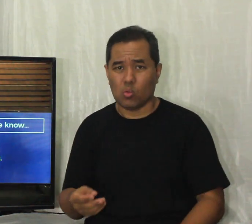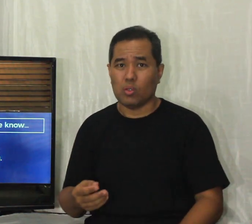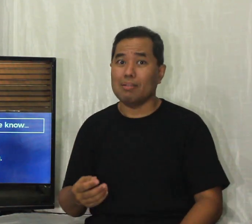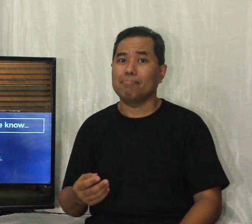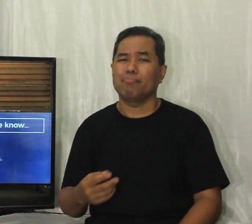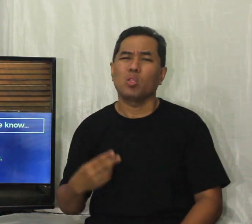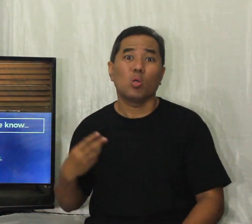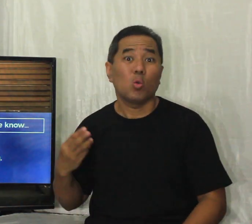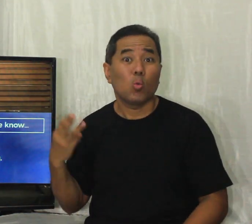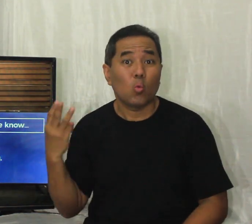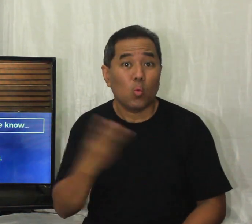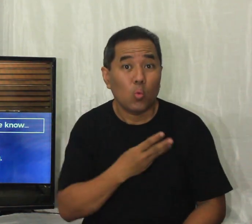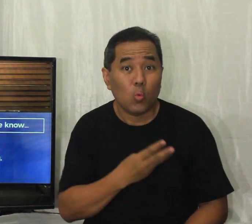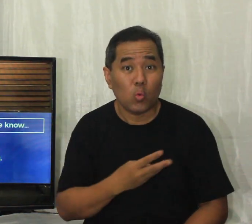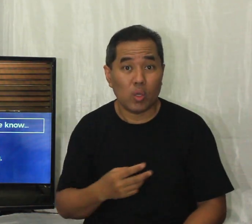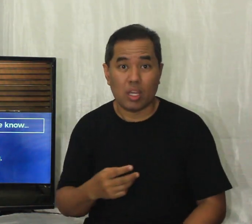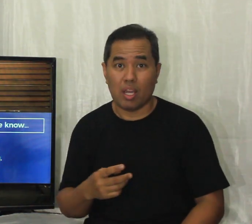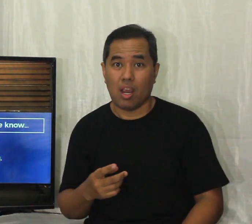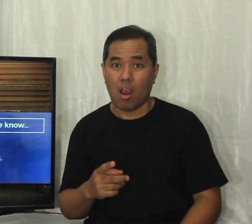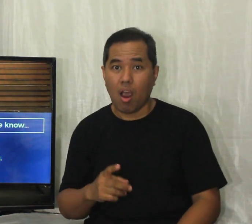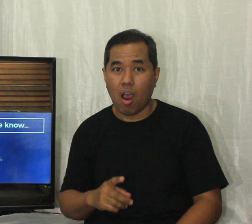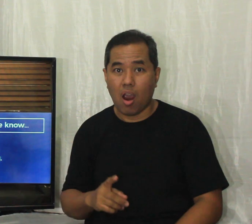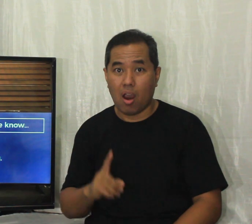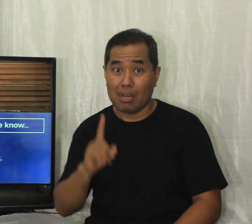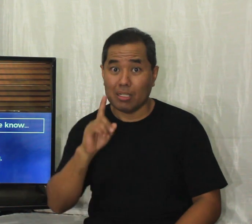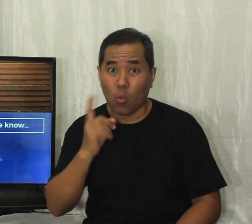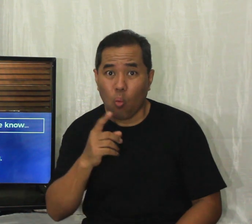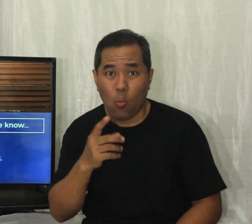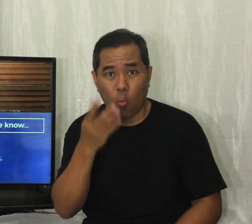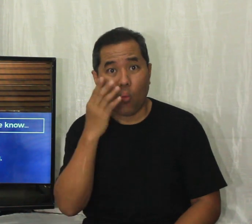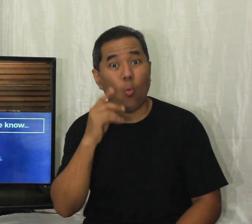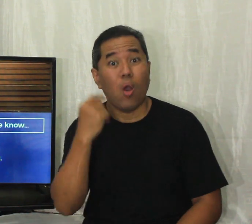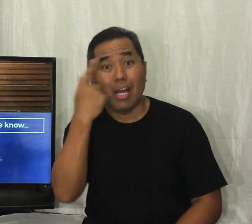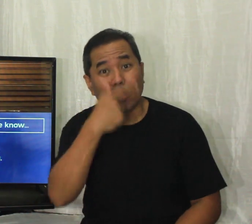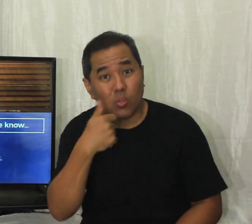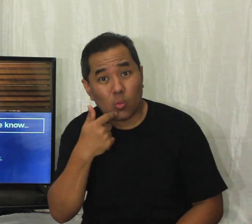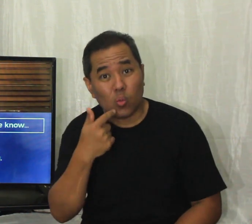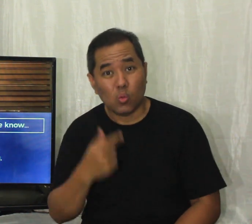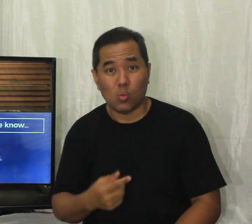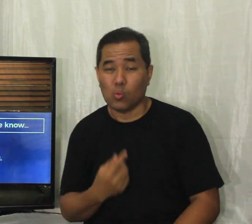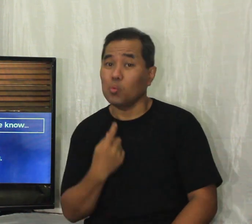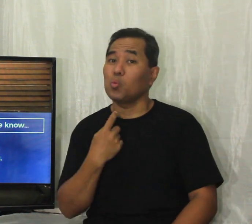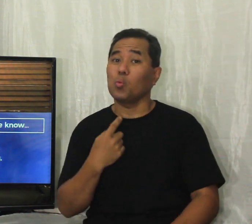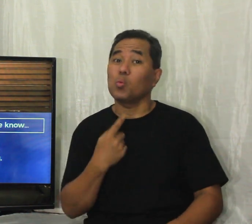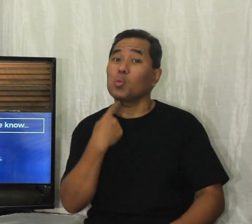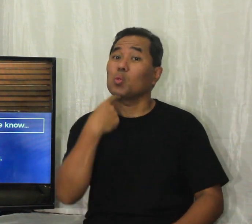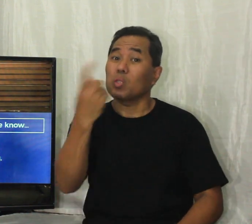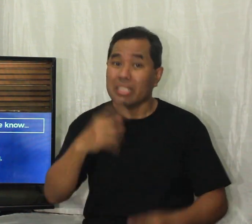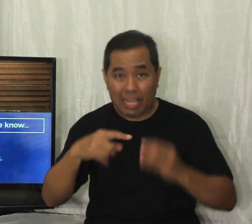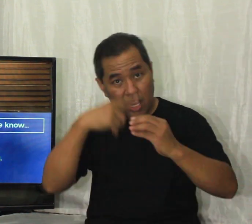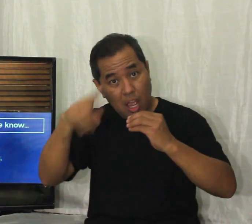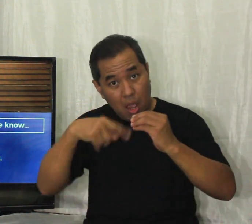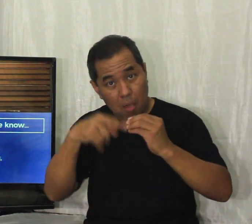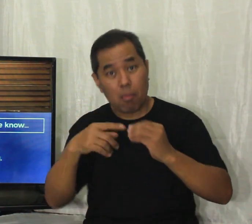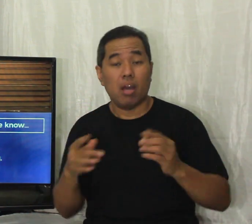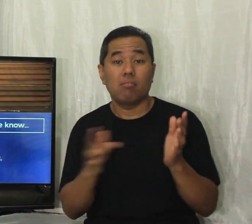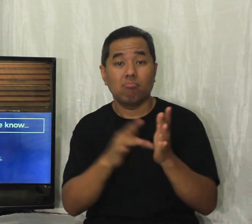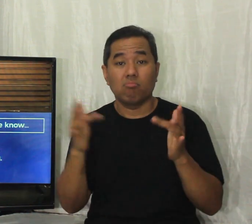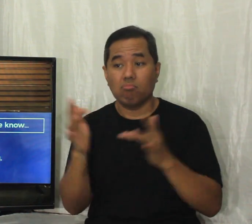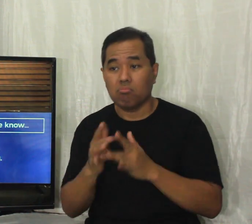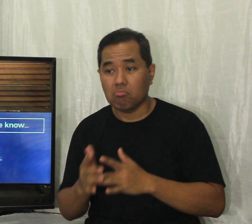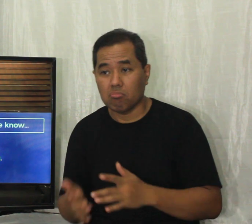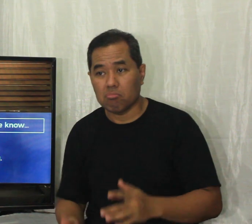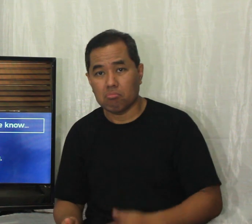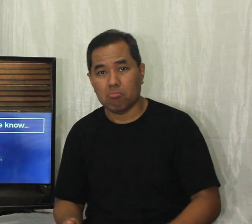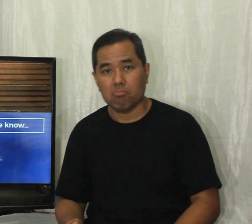those of us who have put our faith in Jesus Christ. Remember His command in Matthew 28? Again, Matthew wrote it down. He said, go and